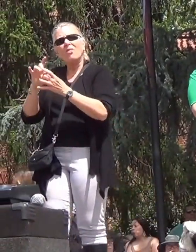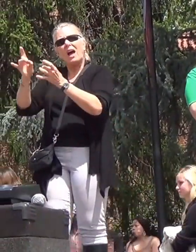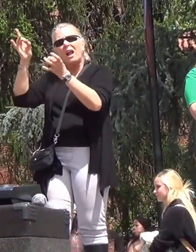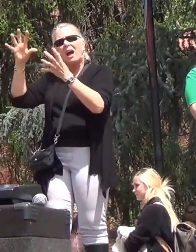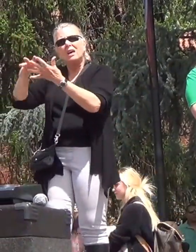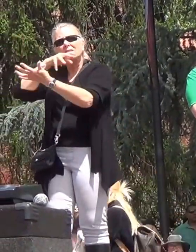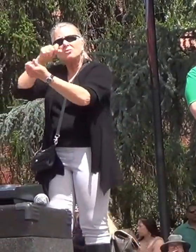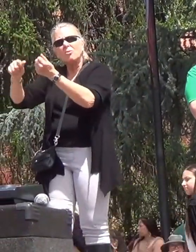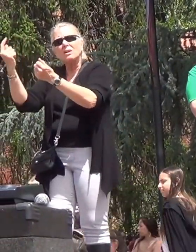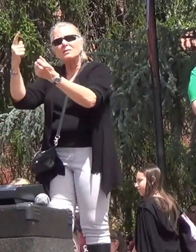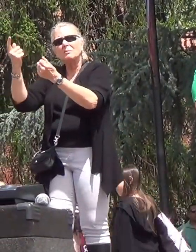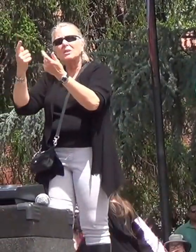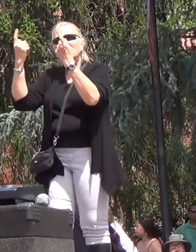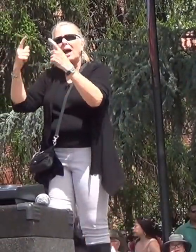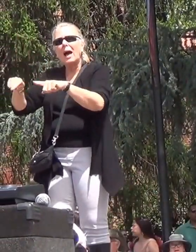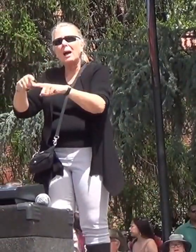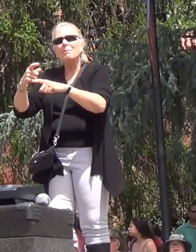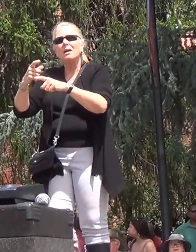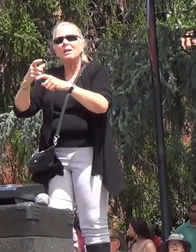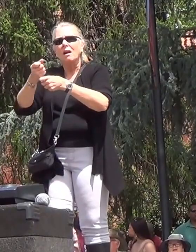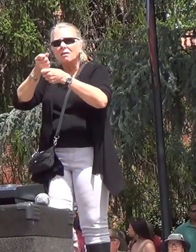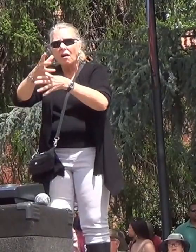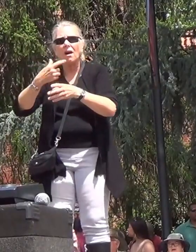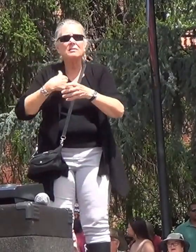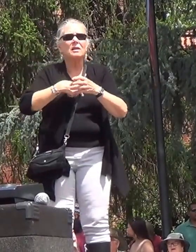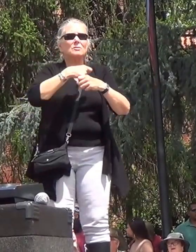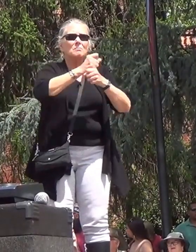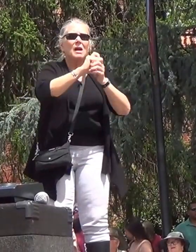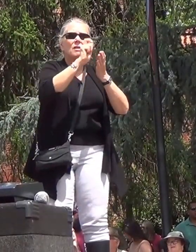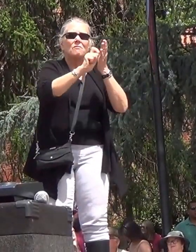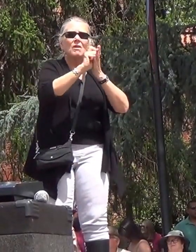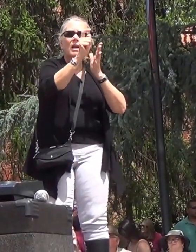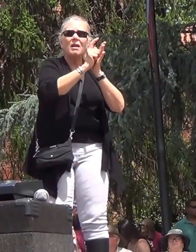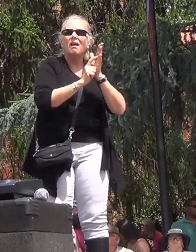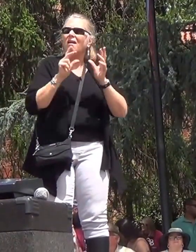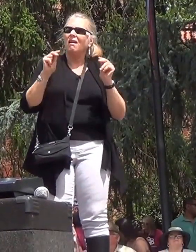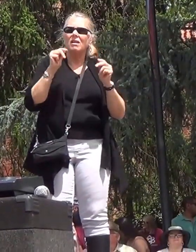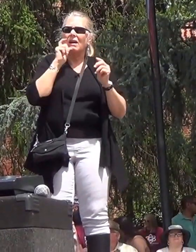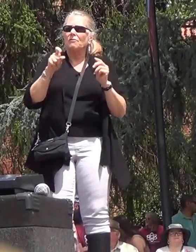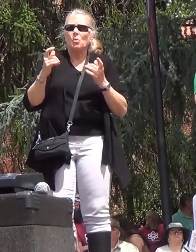our planet. We have the scientific capabilities to